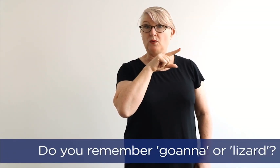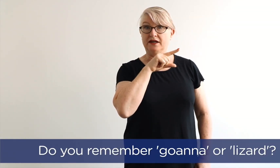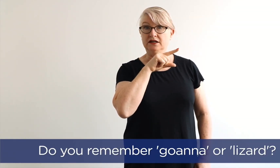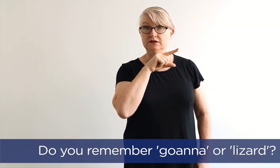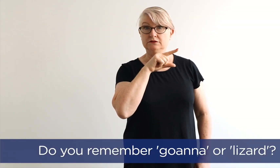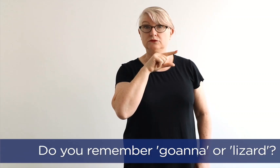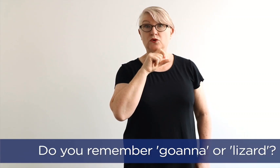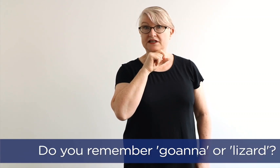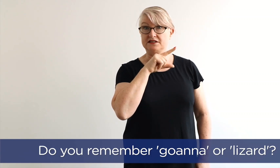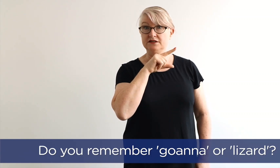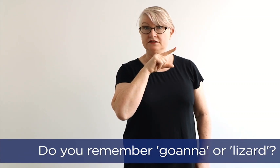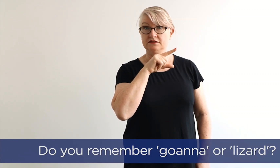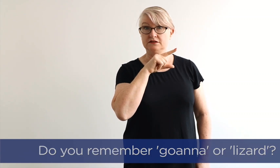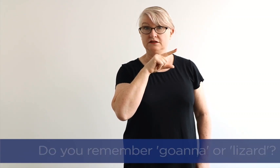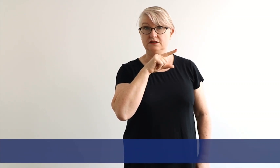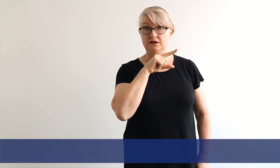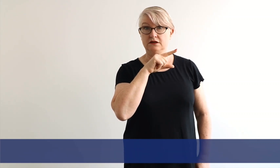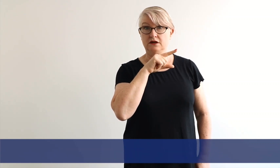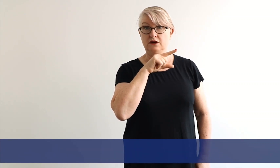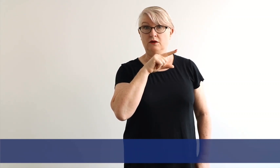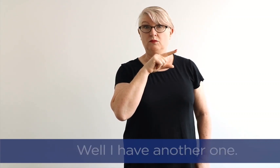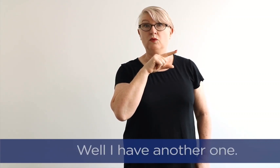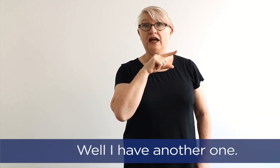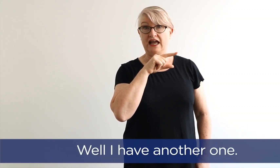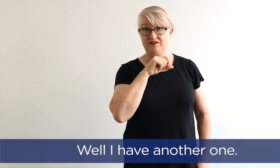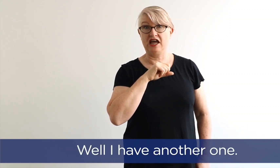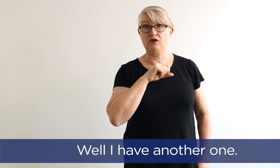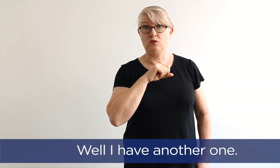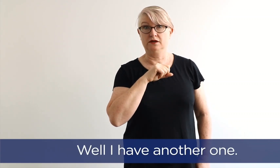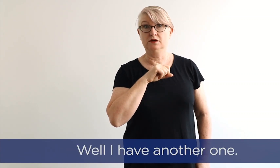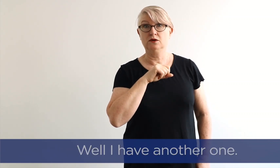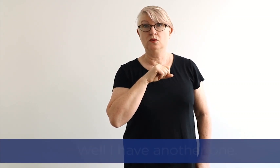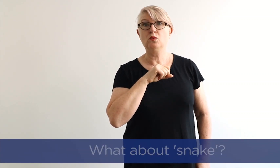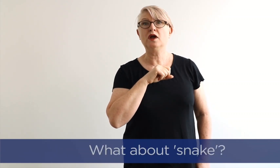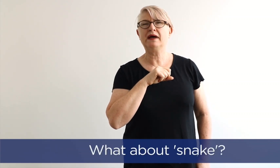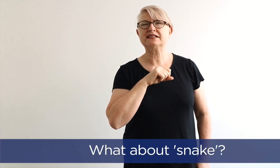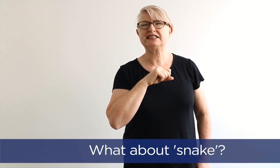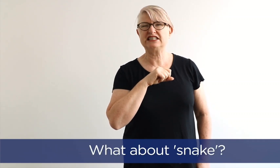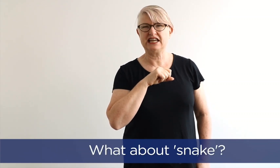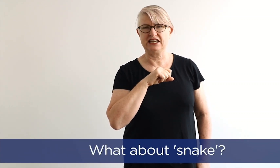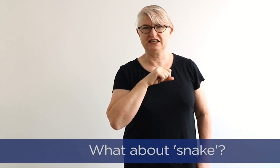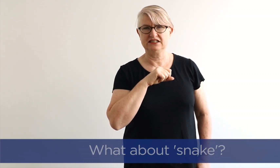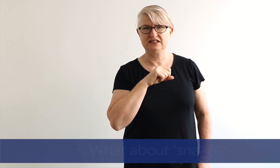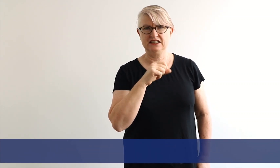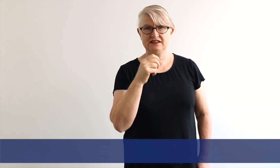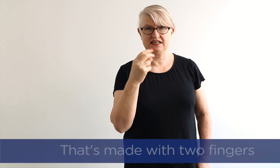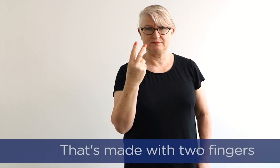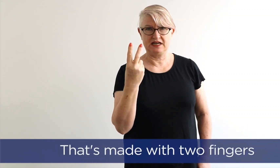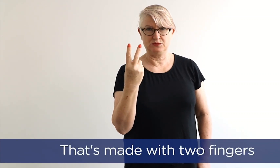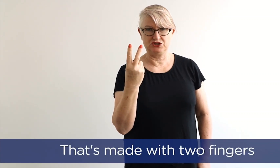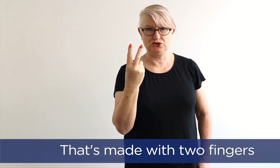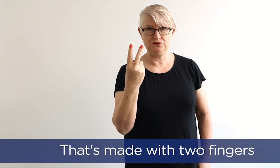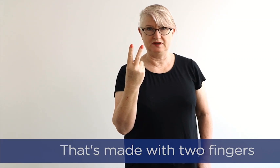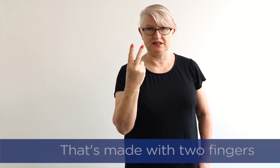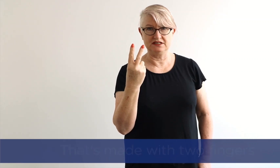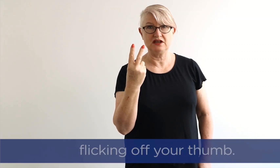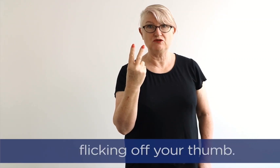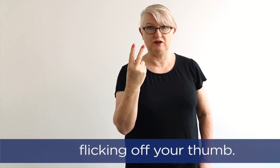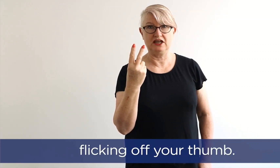goanna or lizard? Well, I have another one. What about snake? That's made with 2 fingers flicking off